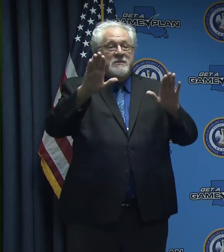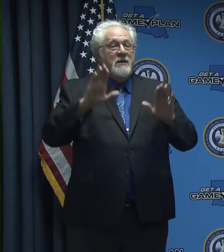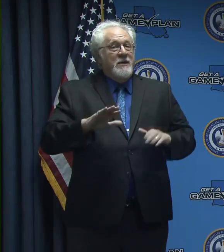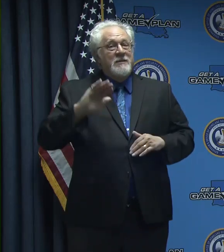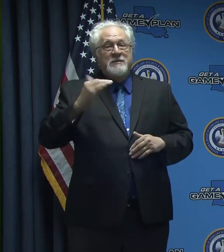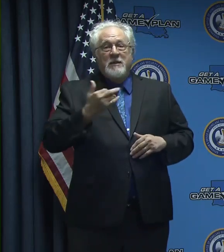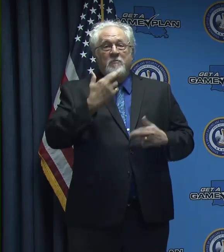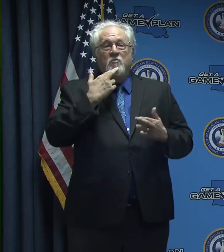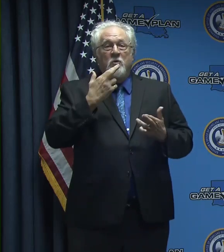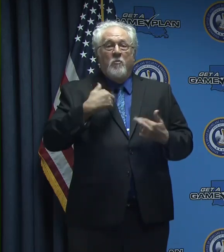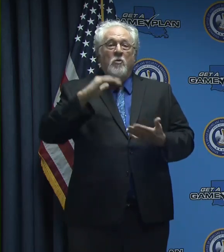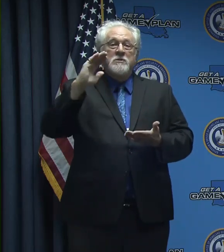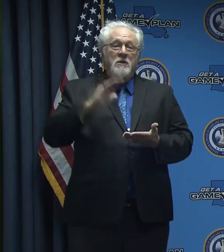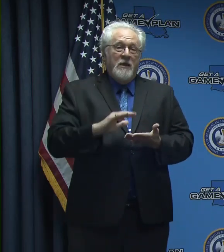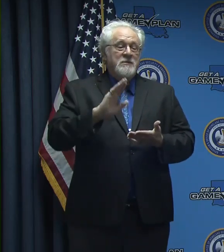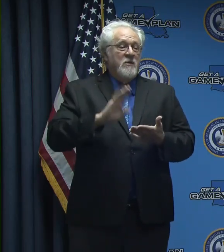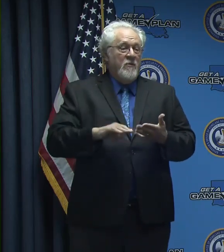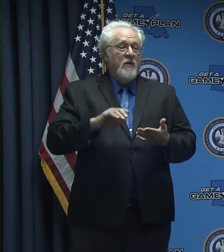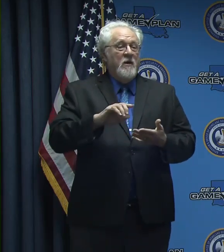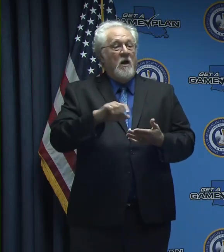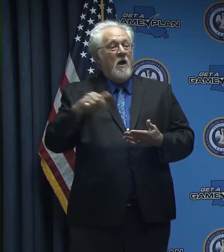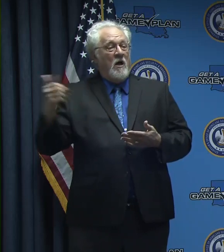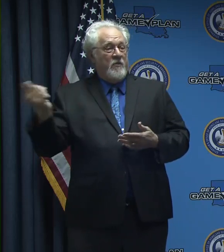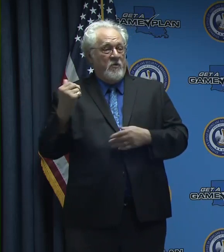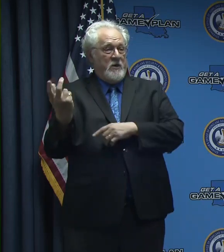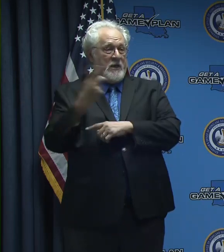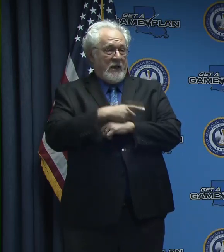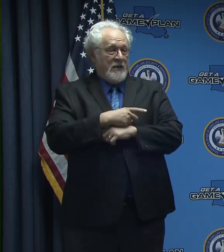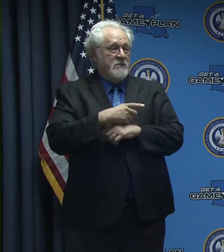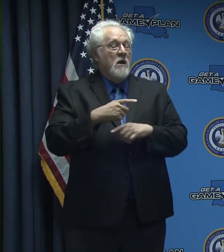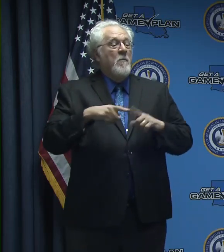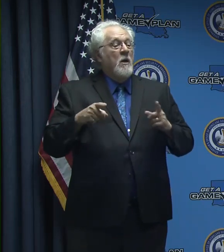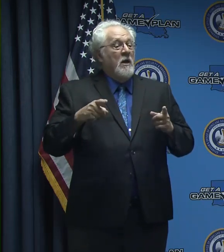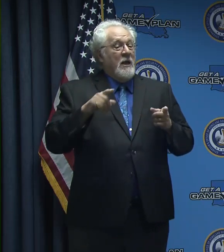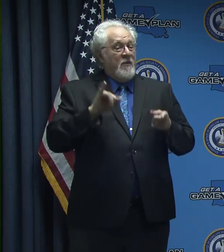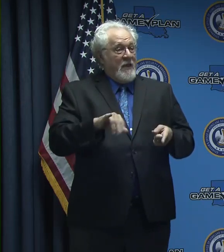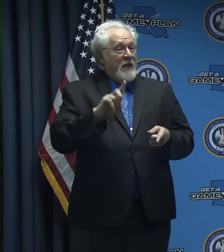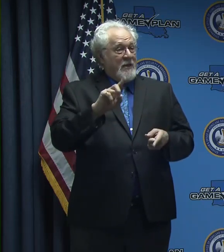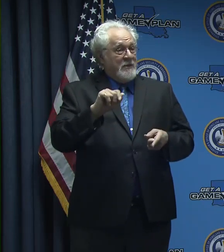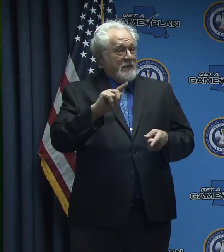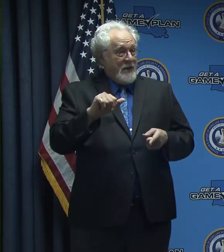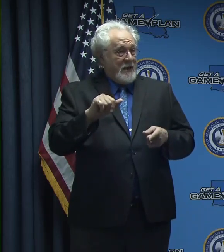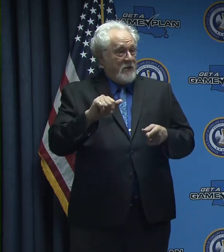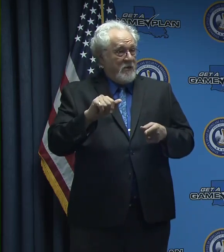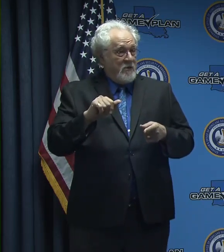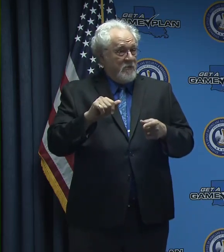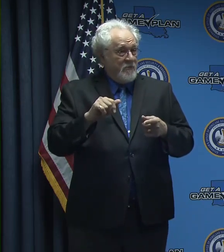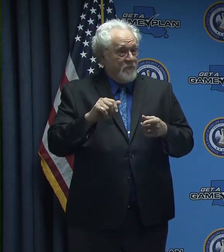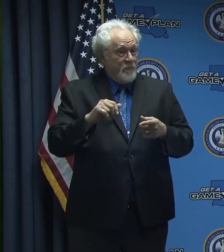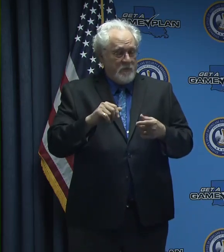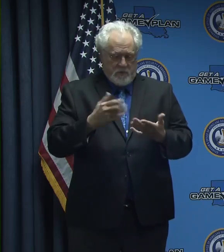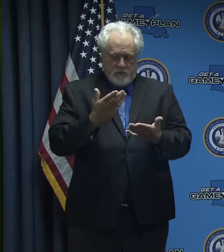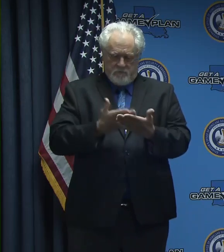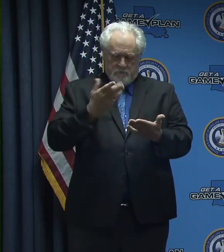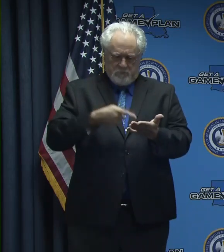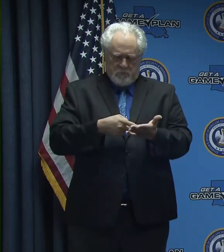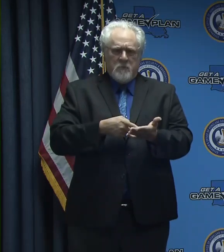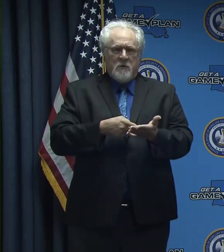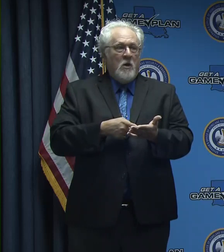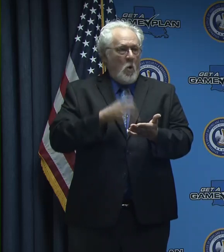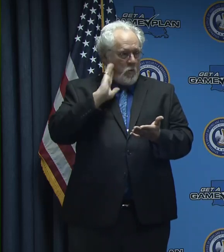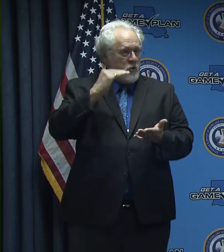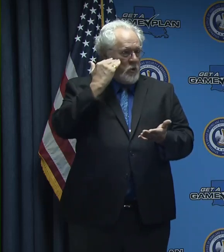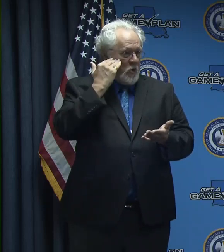those reports are lower than they are every other day of the week. But if this data is confirmed over the next several days, that we will